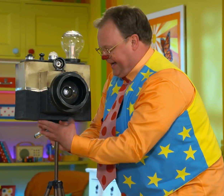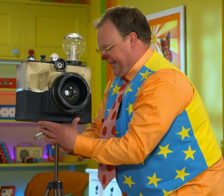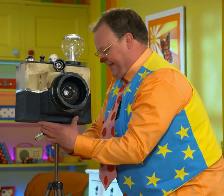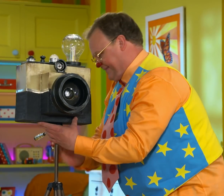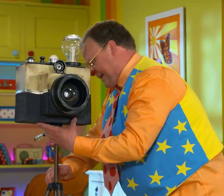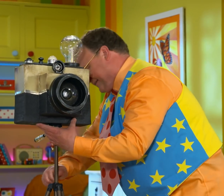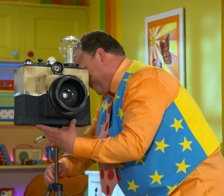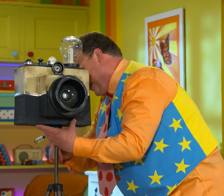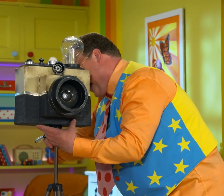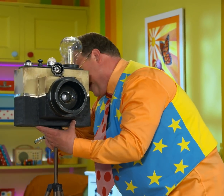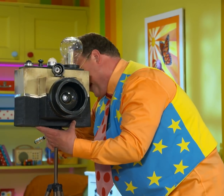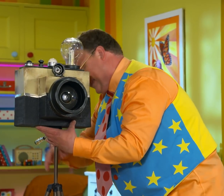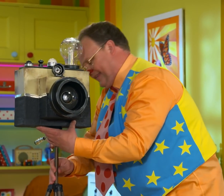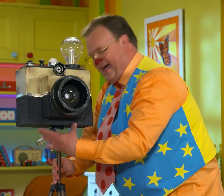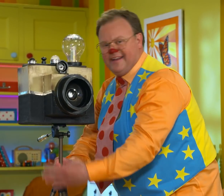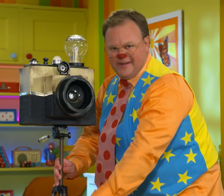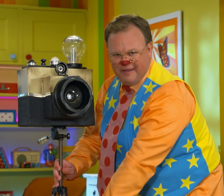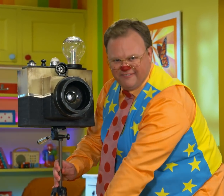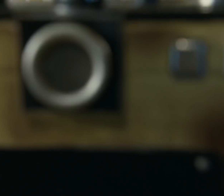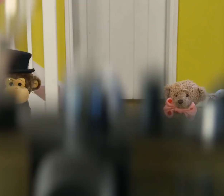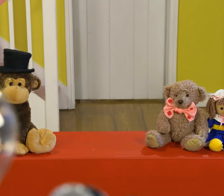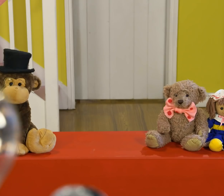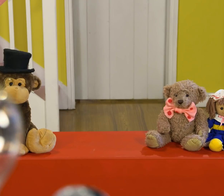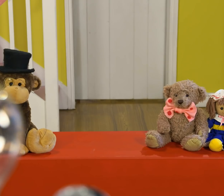Right, that's it. I'll just put on there, tighten that, should be fine.